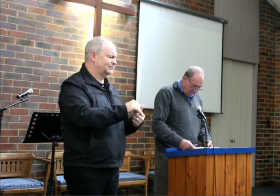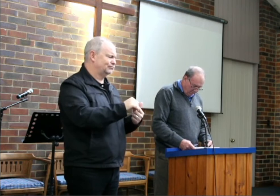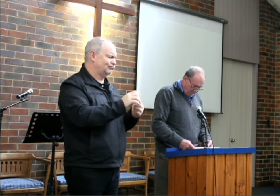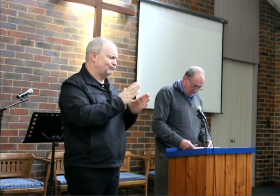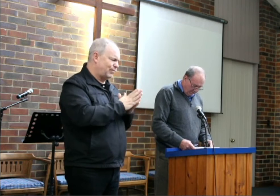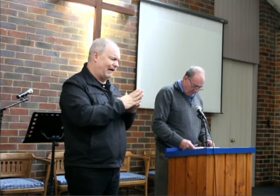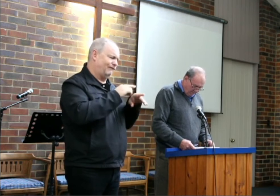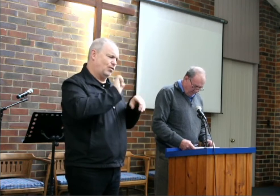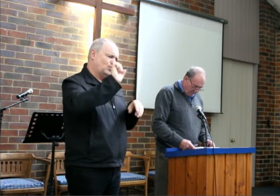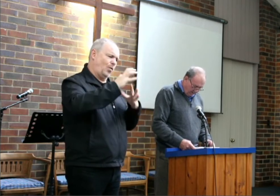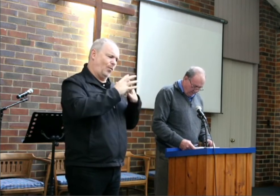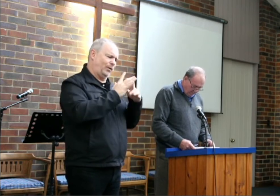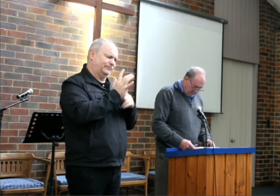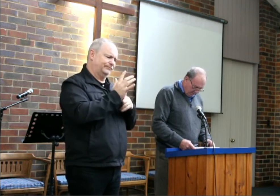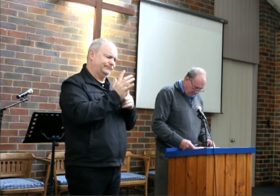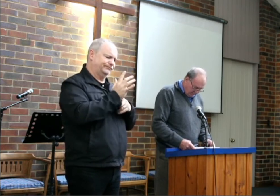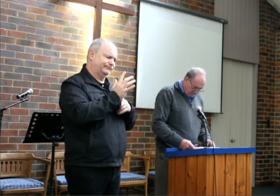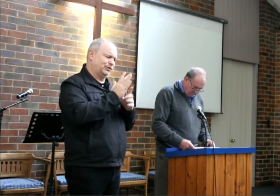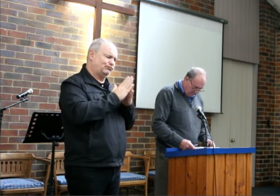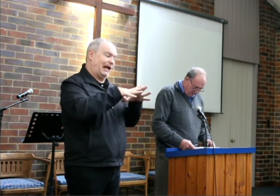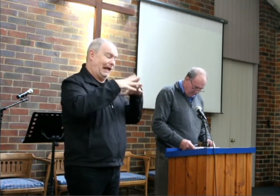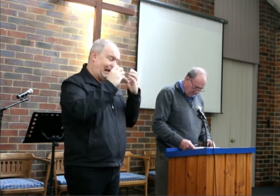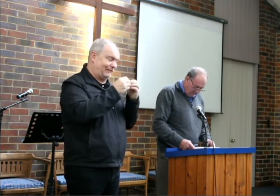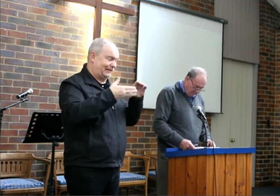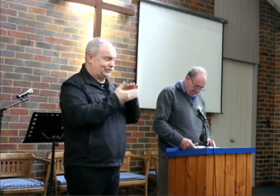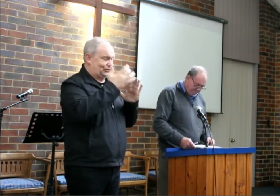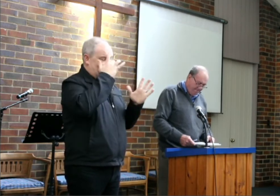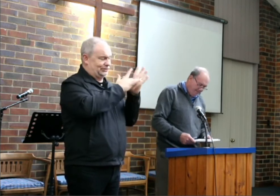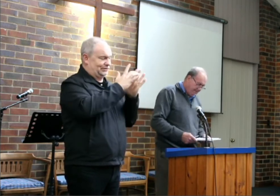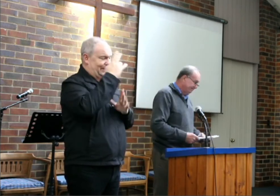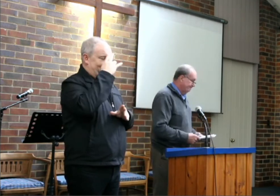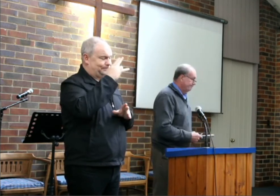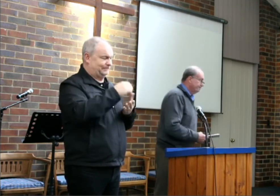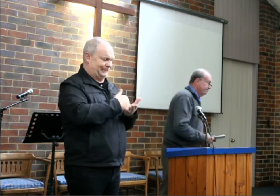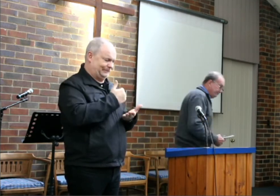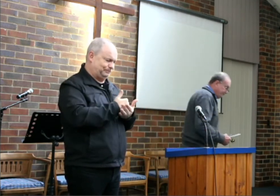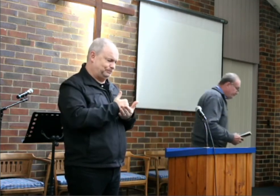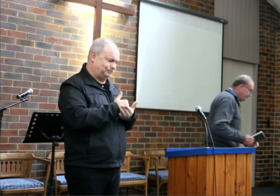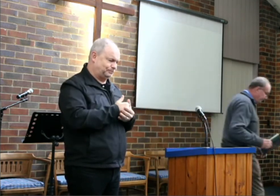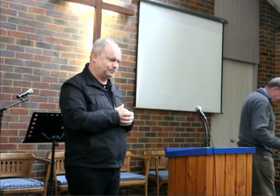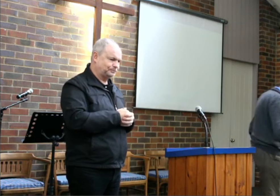according to your will. We thank you now and pray all these things in Jesus' name. Amen.